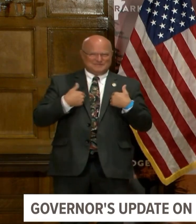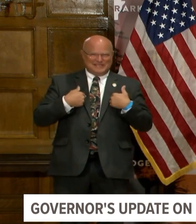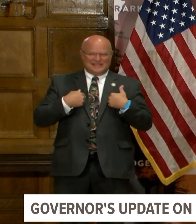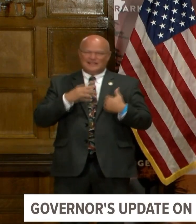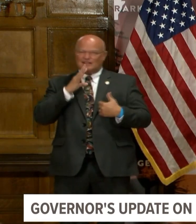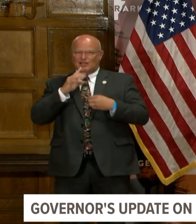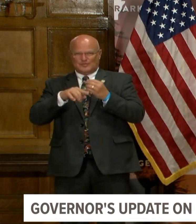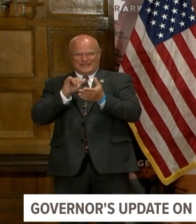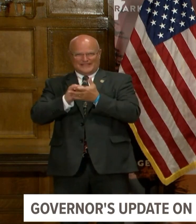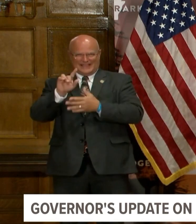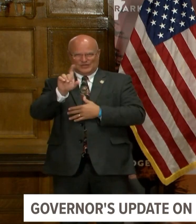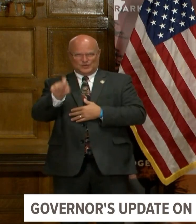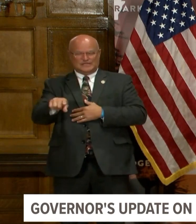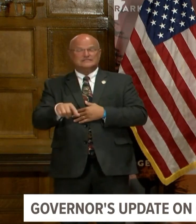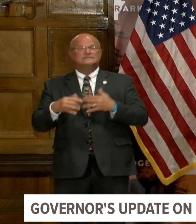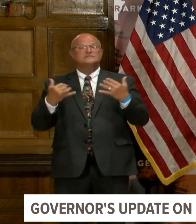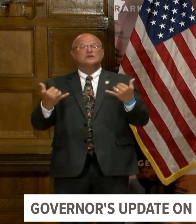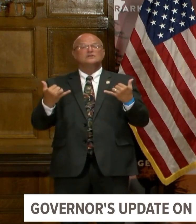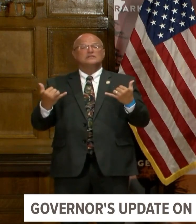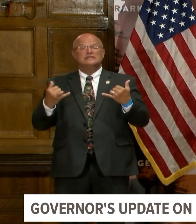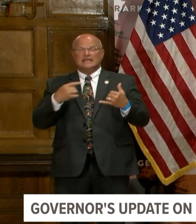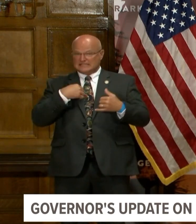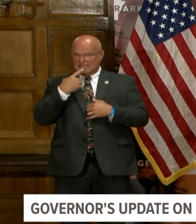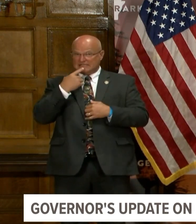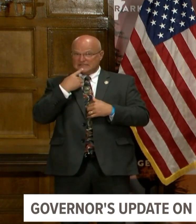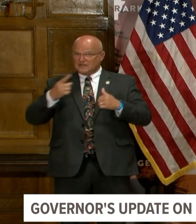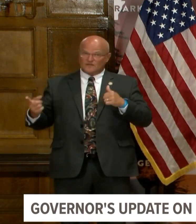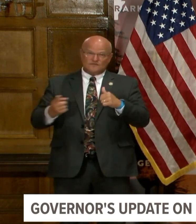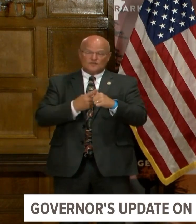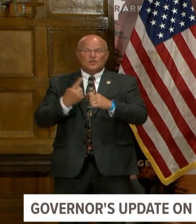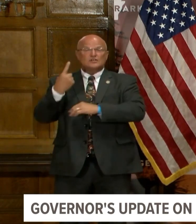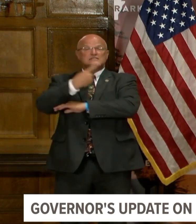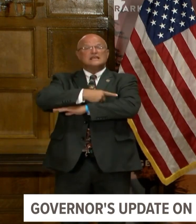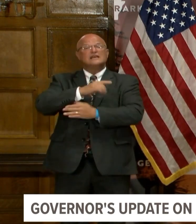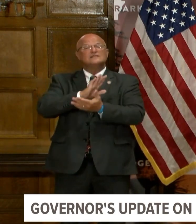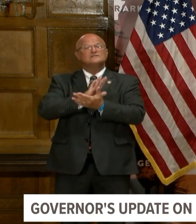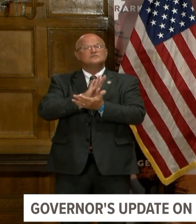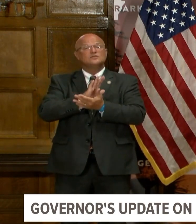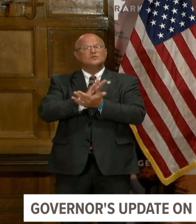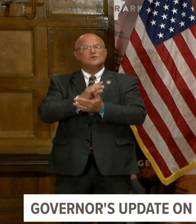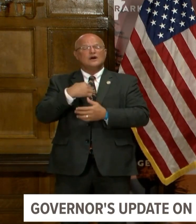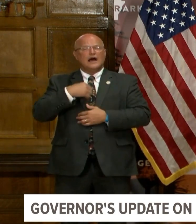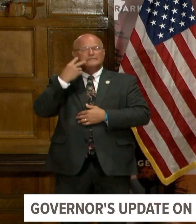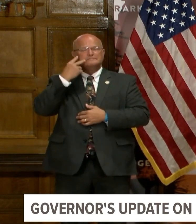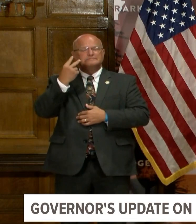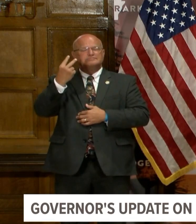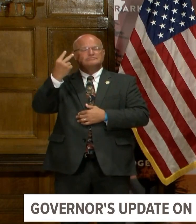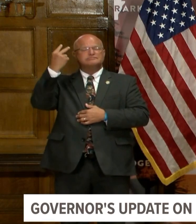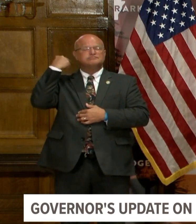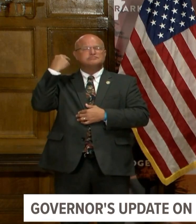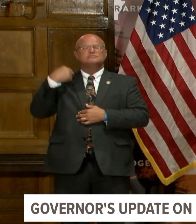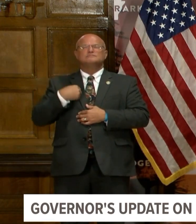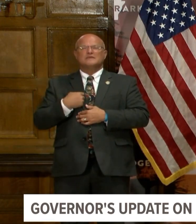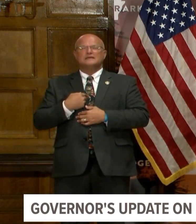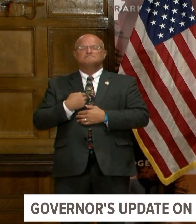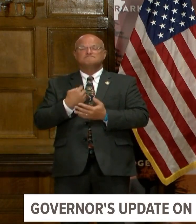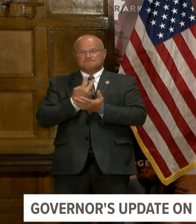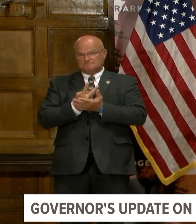addressing that question. Today, of course, as I said, is the first day of school, and I was just reflecting back that 2 weeks